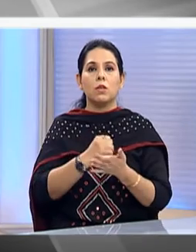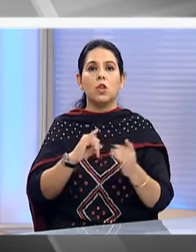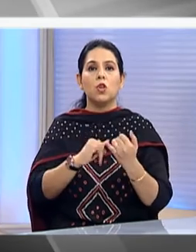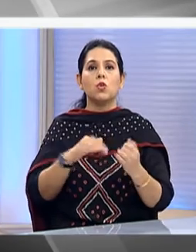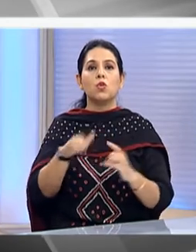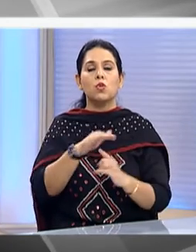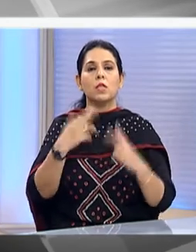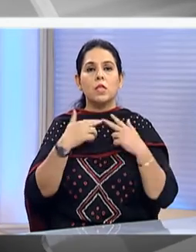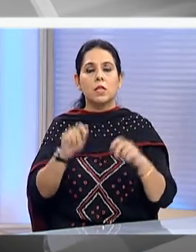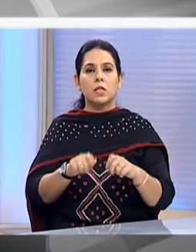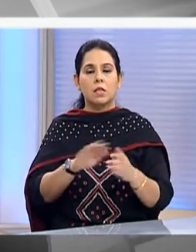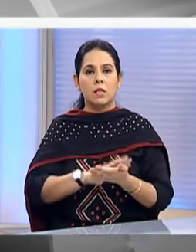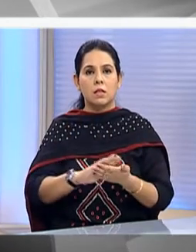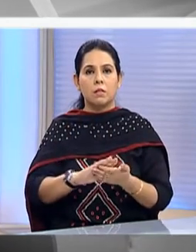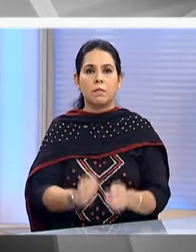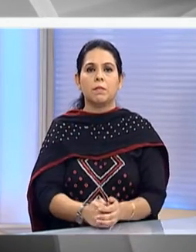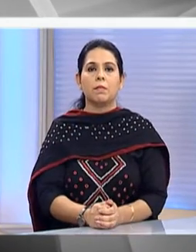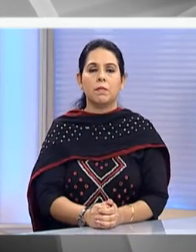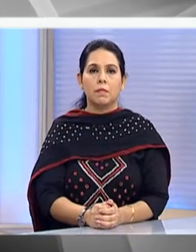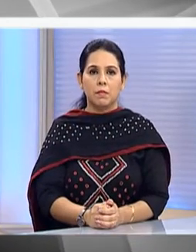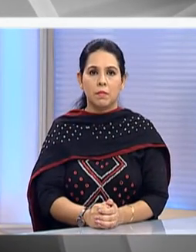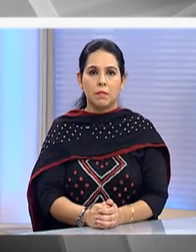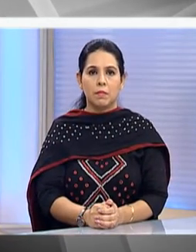ensuring social justice.